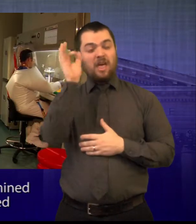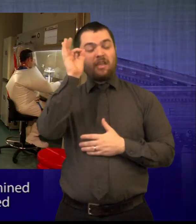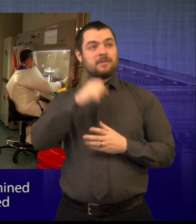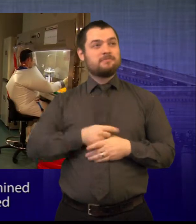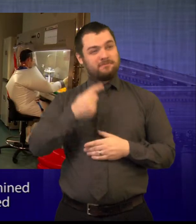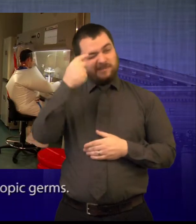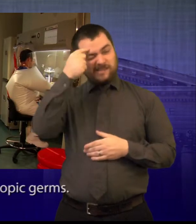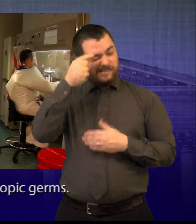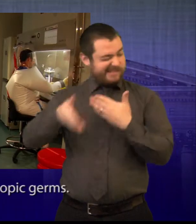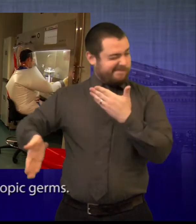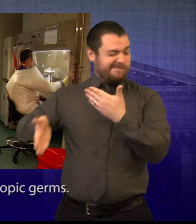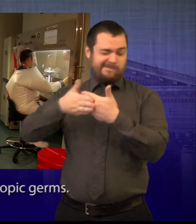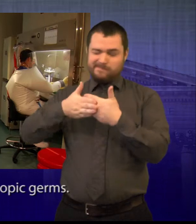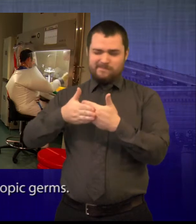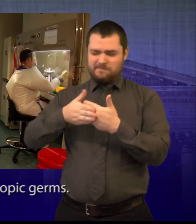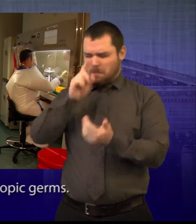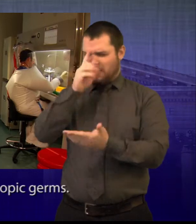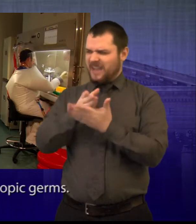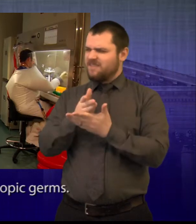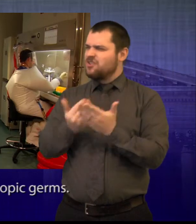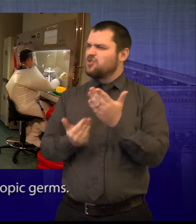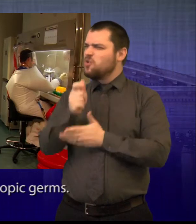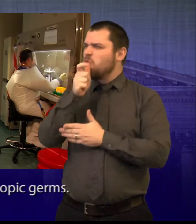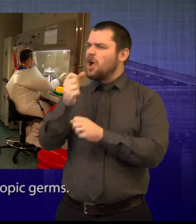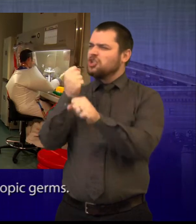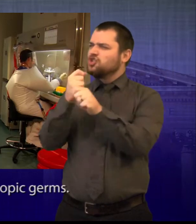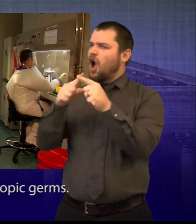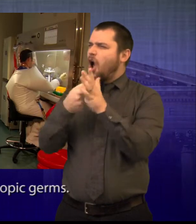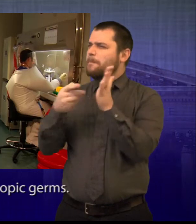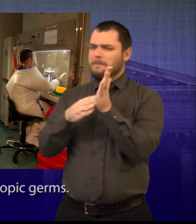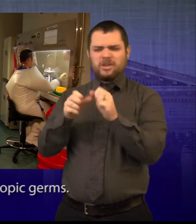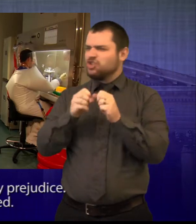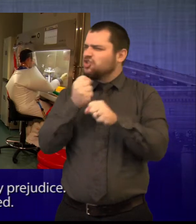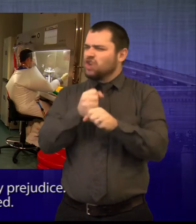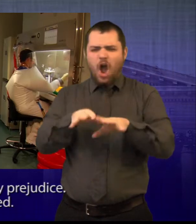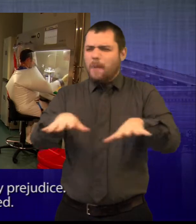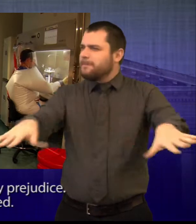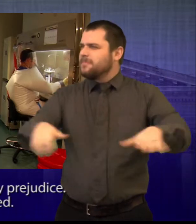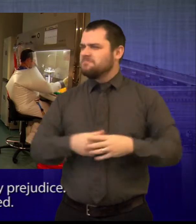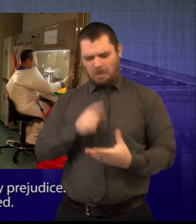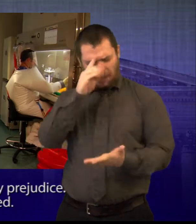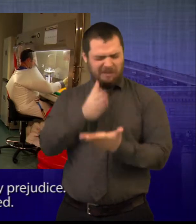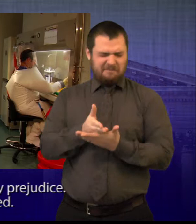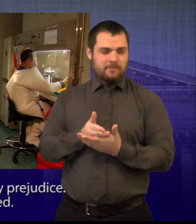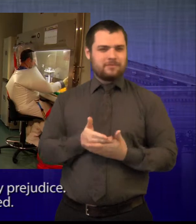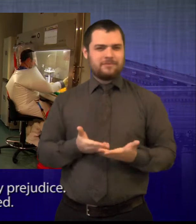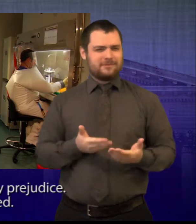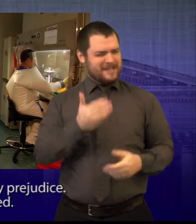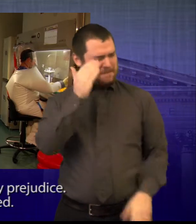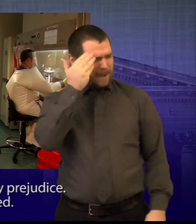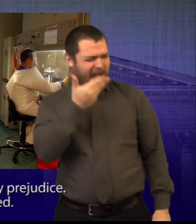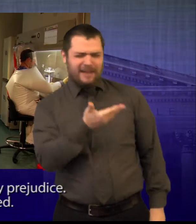his mind closed against the existence of microscopic germs. It was madness. It was